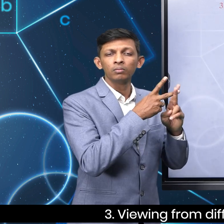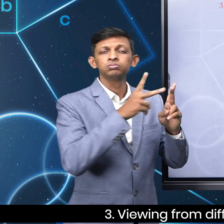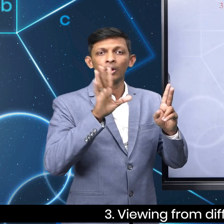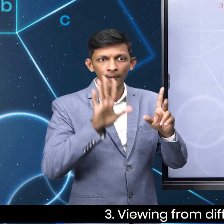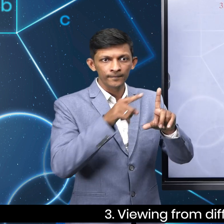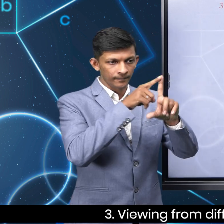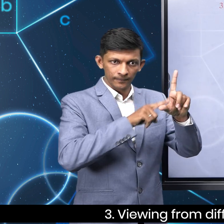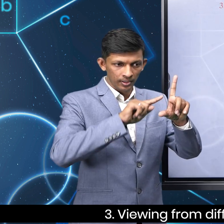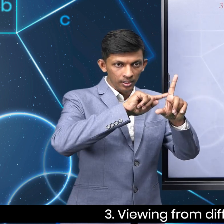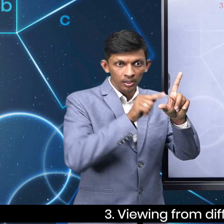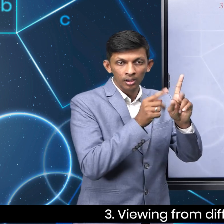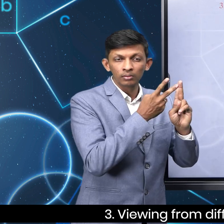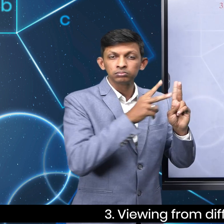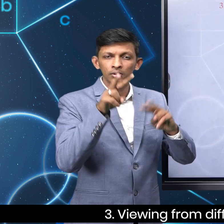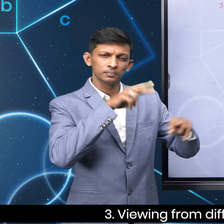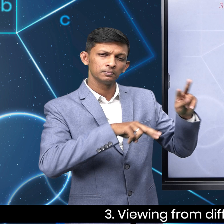Viewing from different angles to get different views.